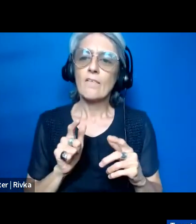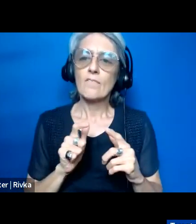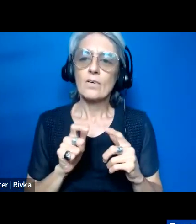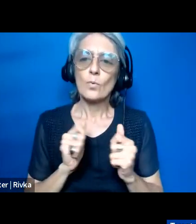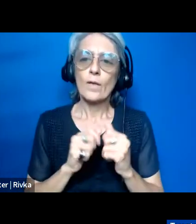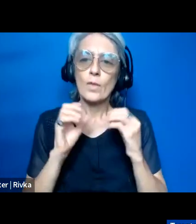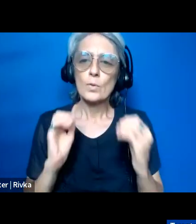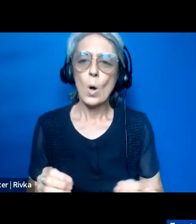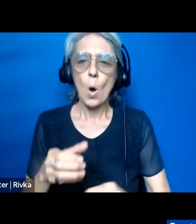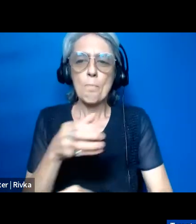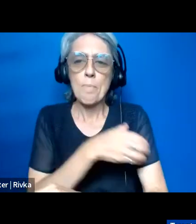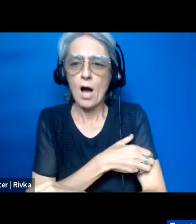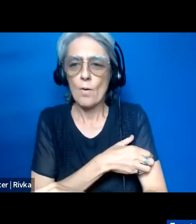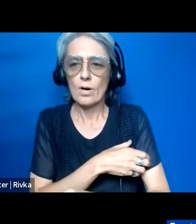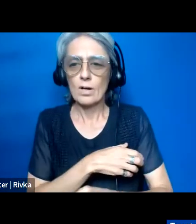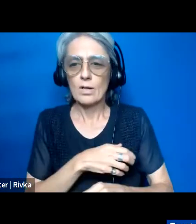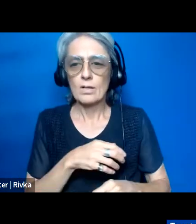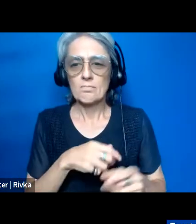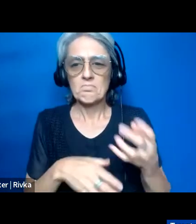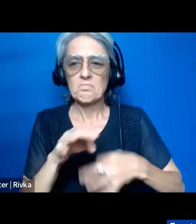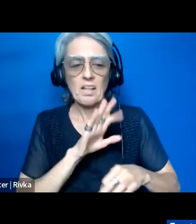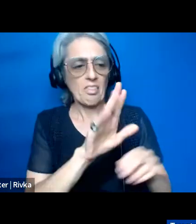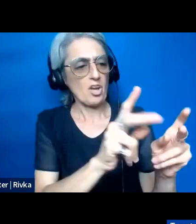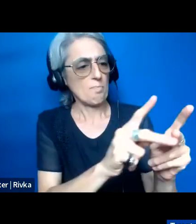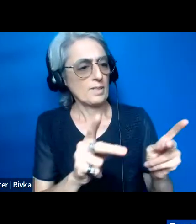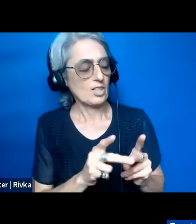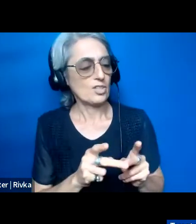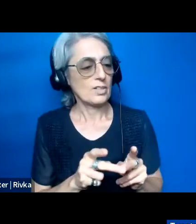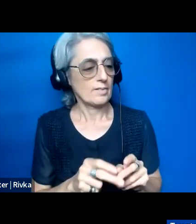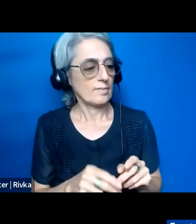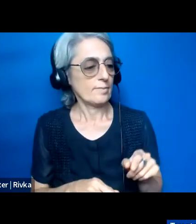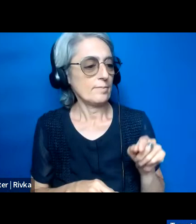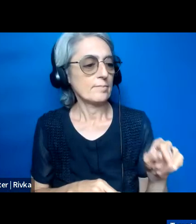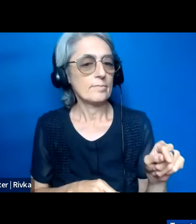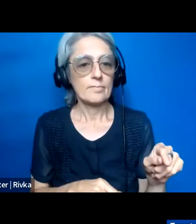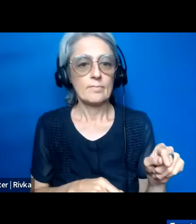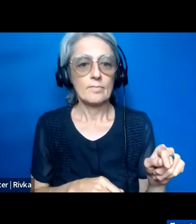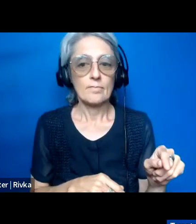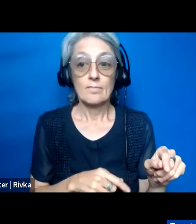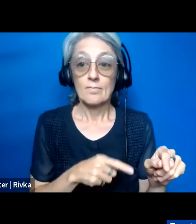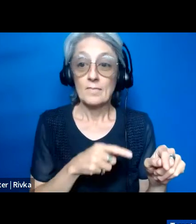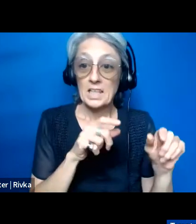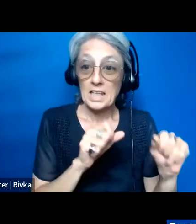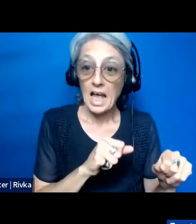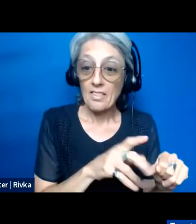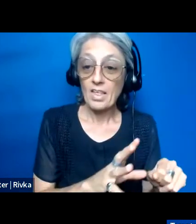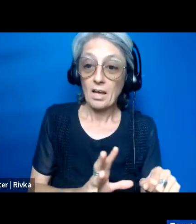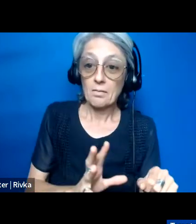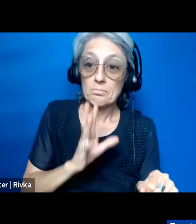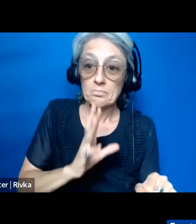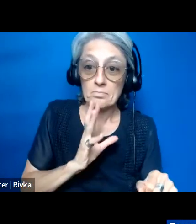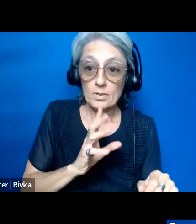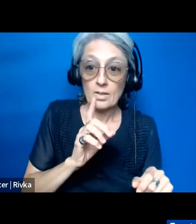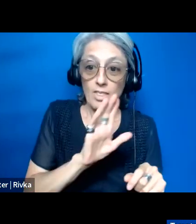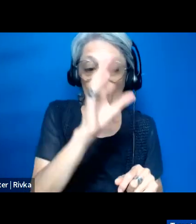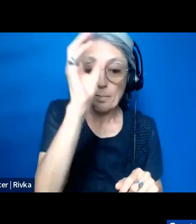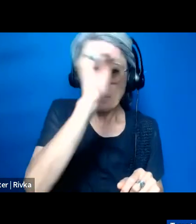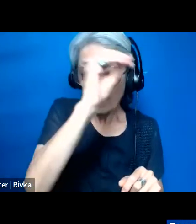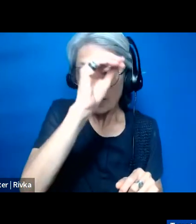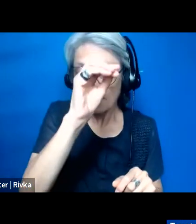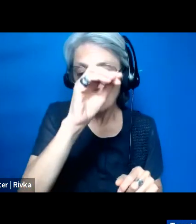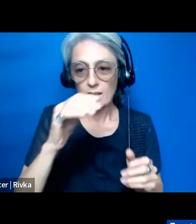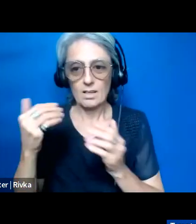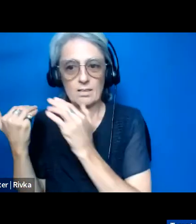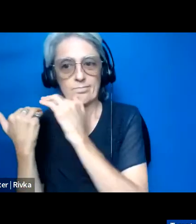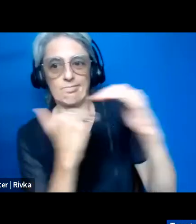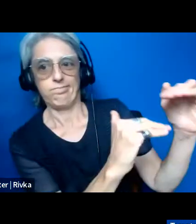whose ability to say out loud what they think is constrained?